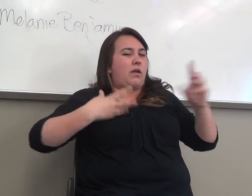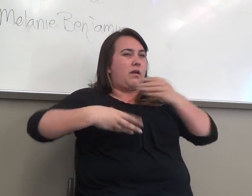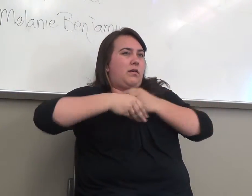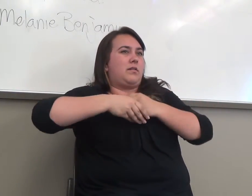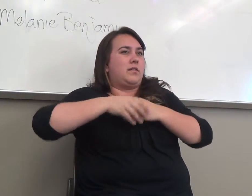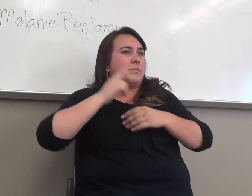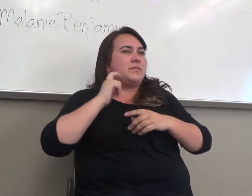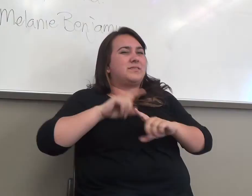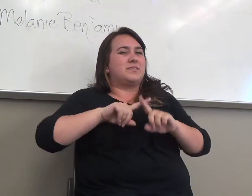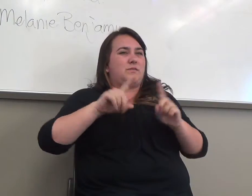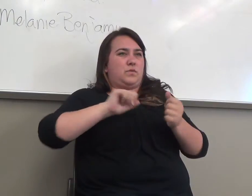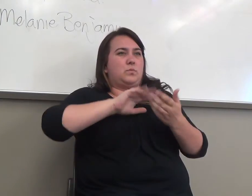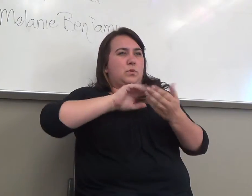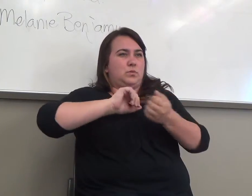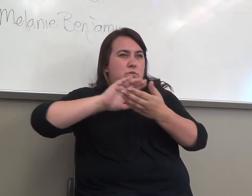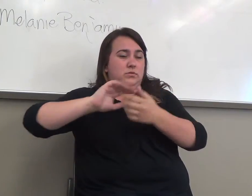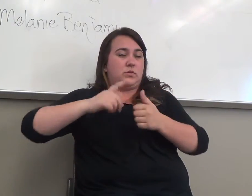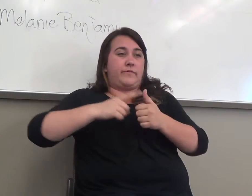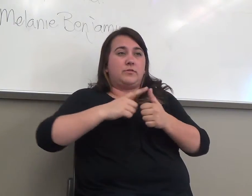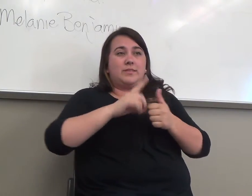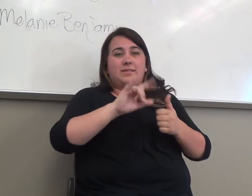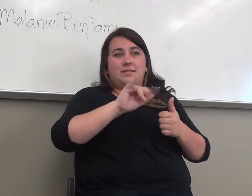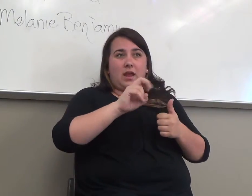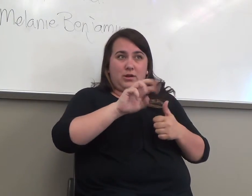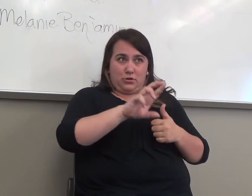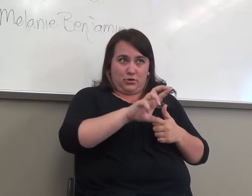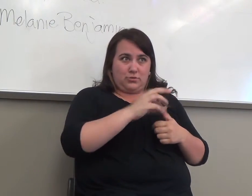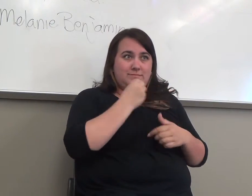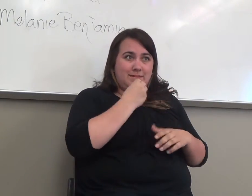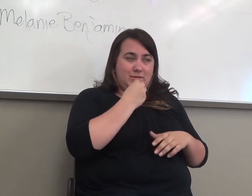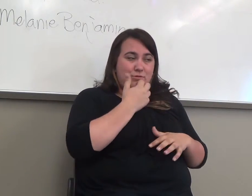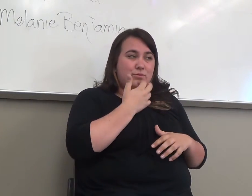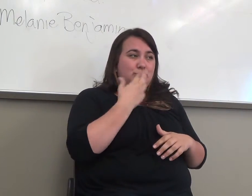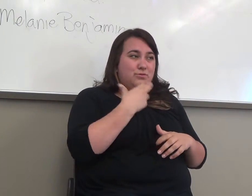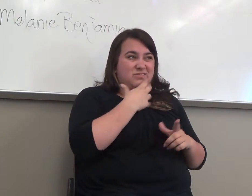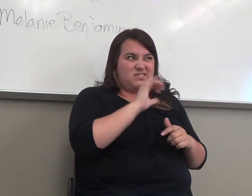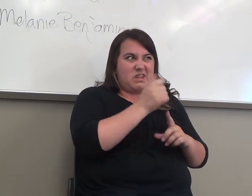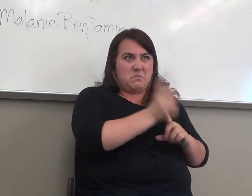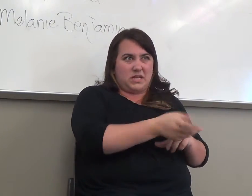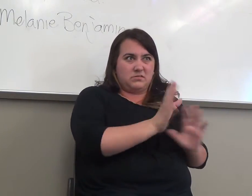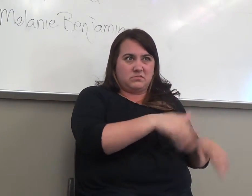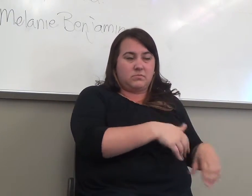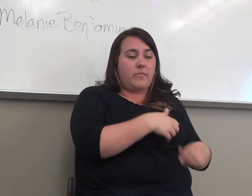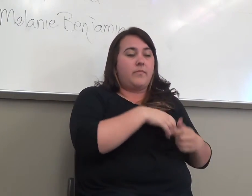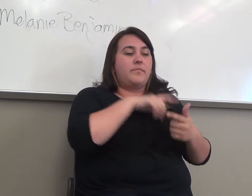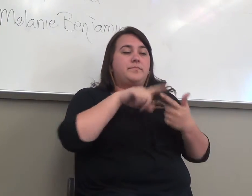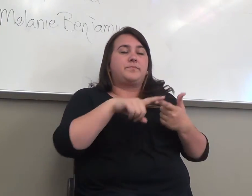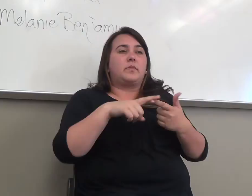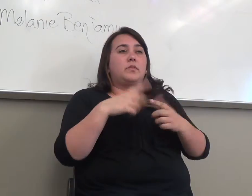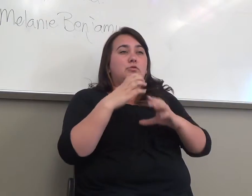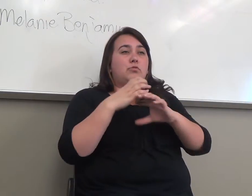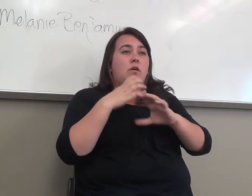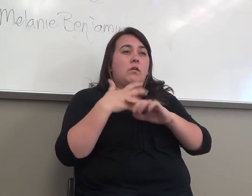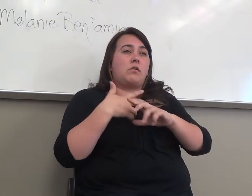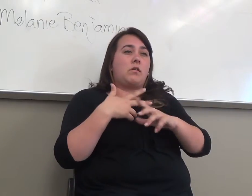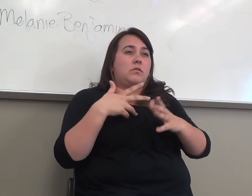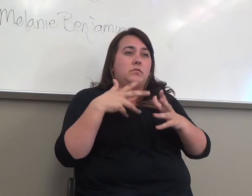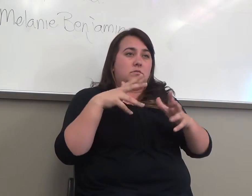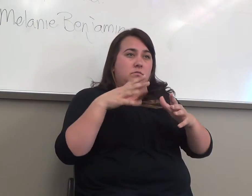of handling. First we have the diner, which is 10 minutes. Then we have the Brinks truck. which is a couple of days.